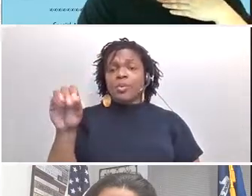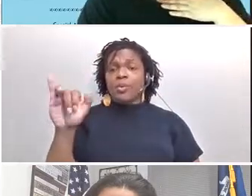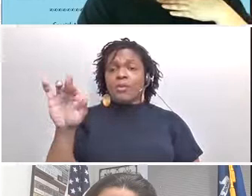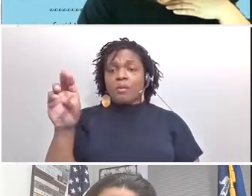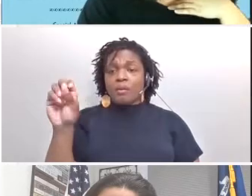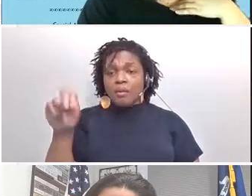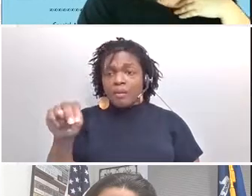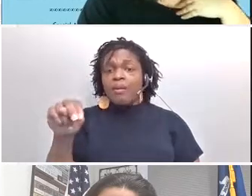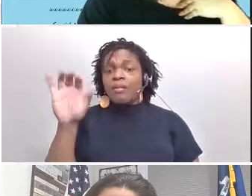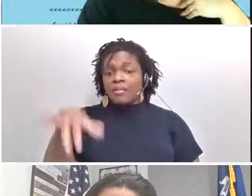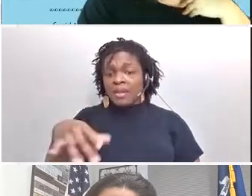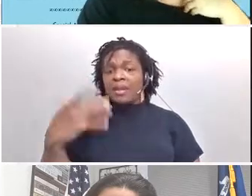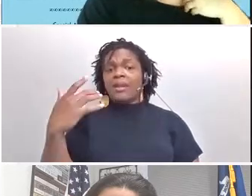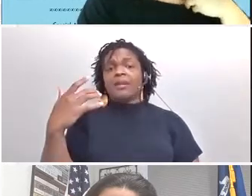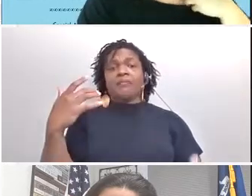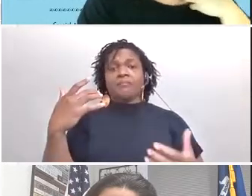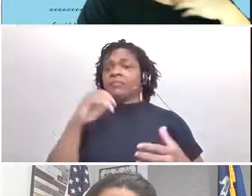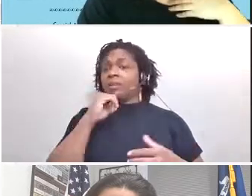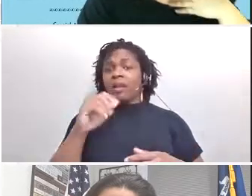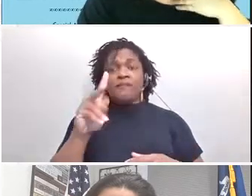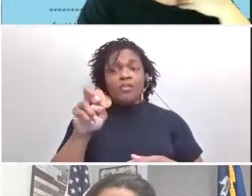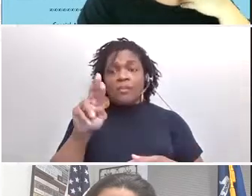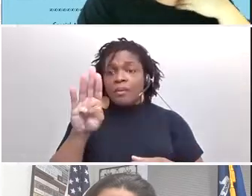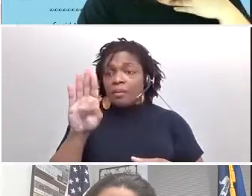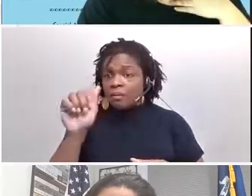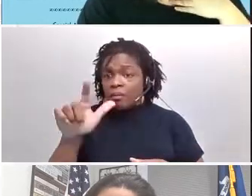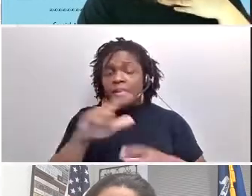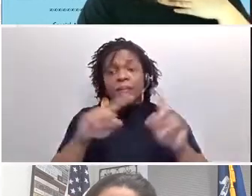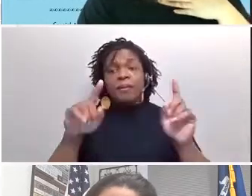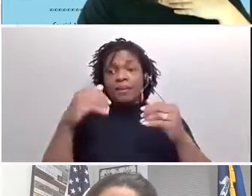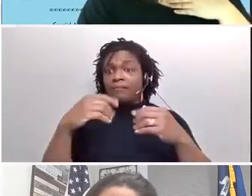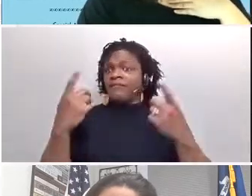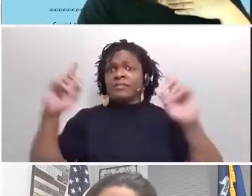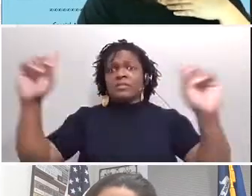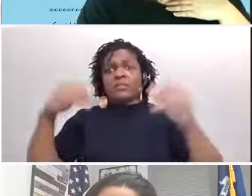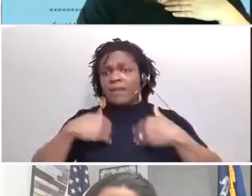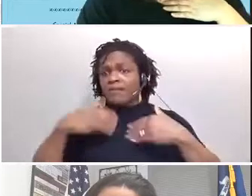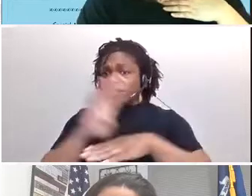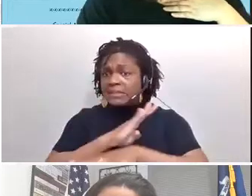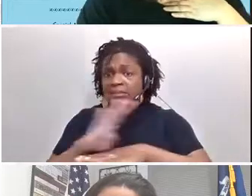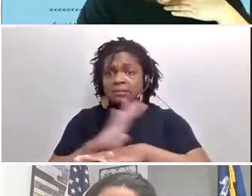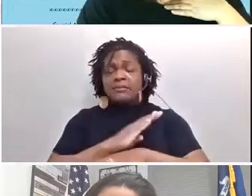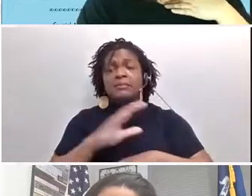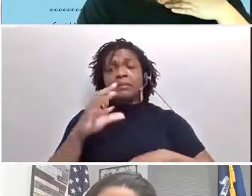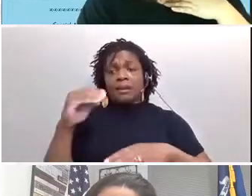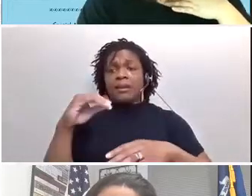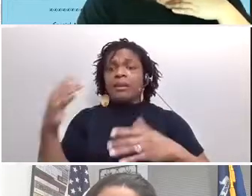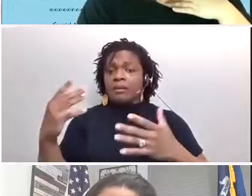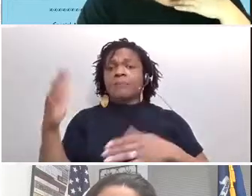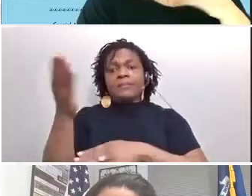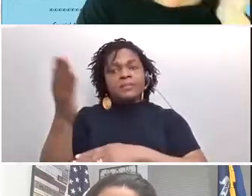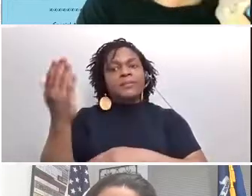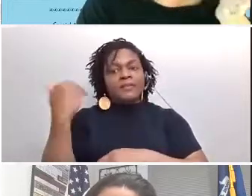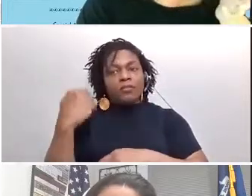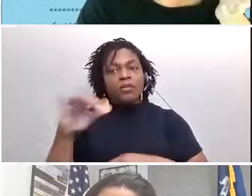intellectual difference, but who's been very successful and has a business, and he's presented before too, so